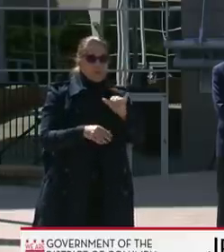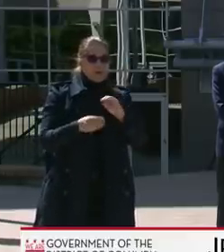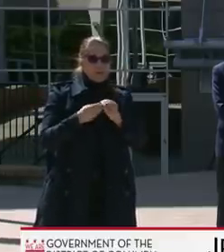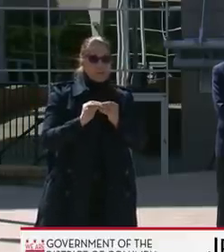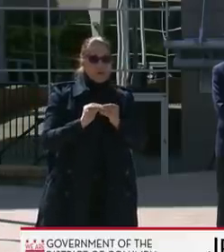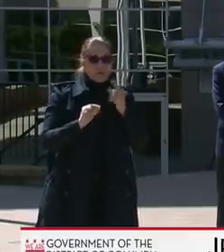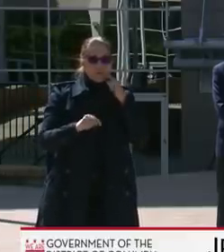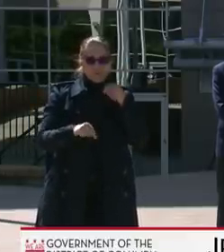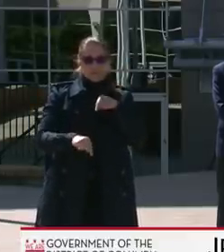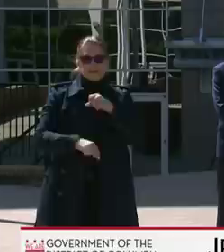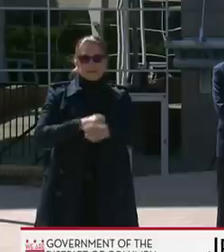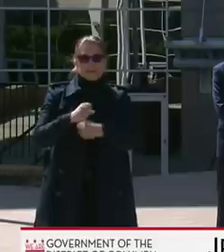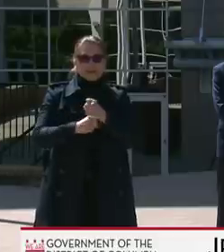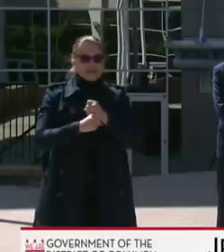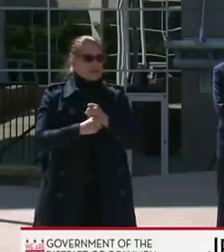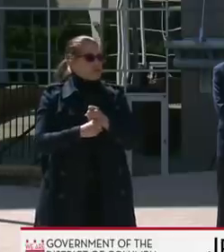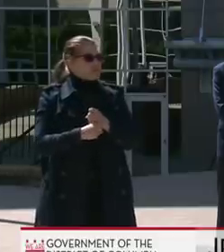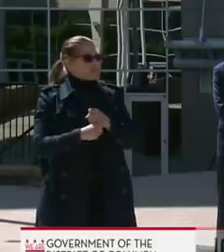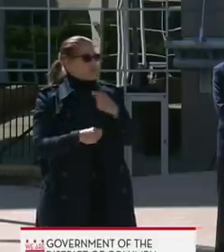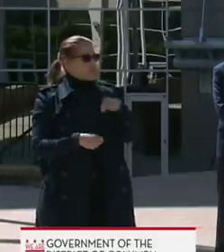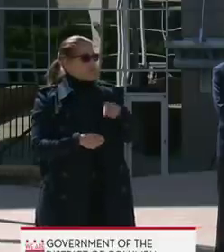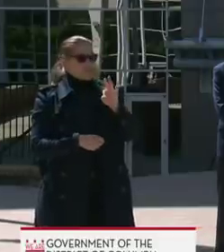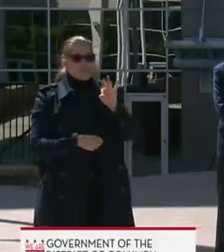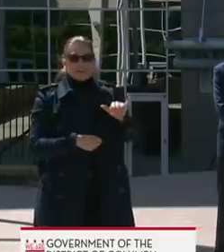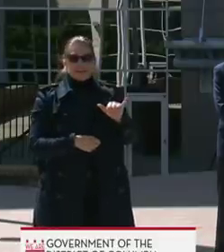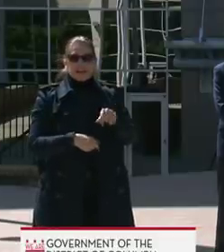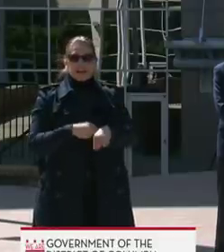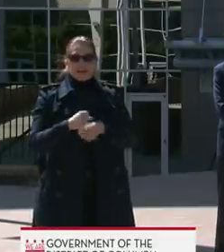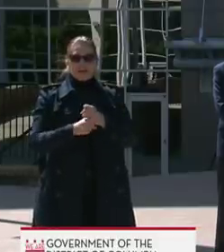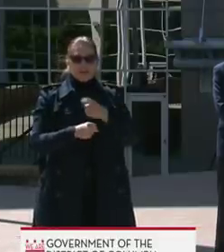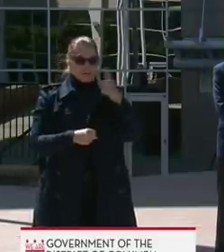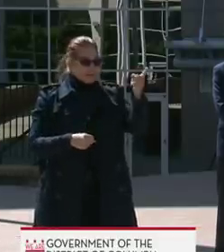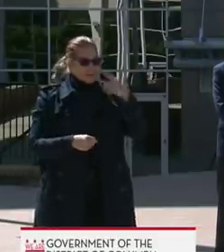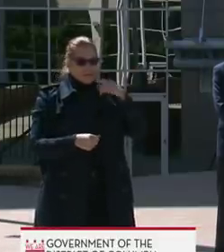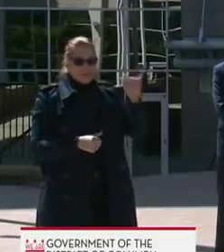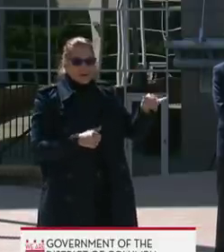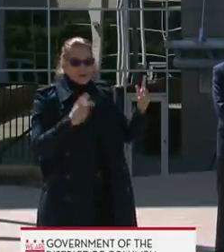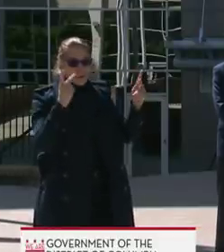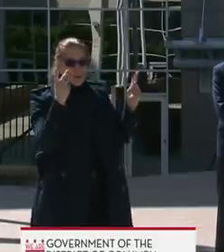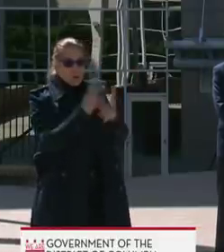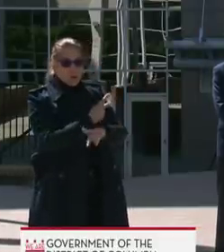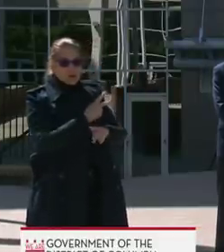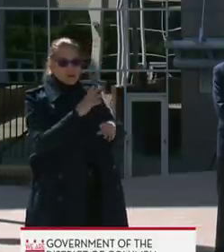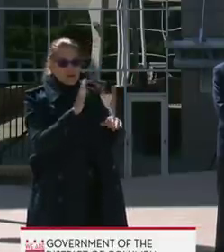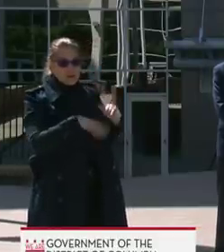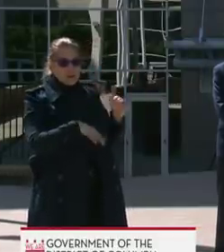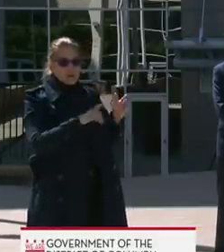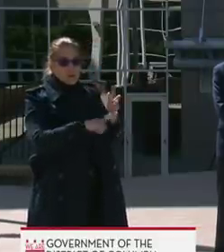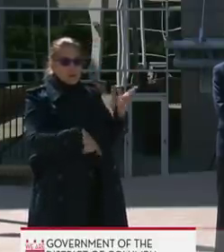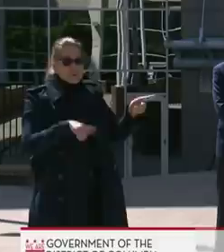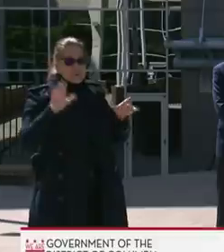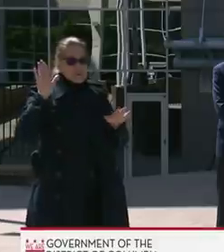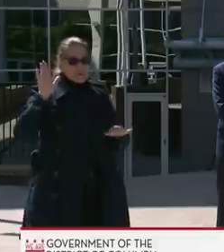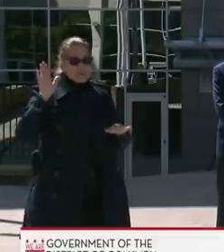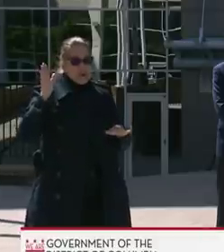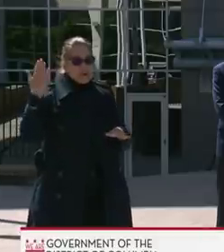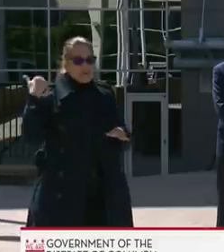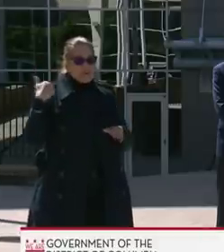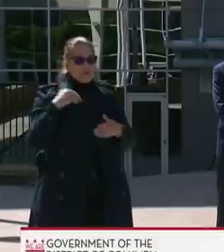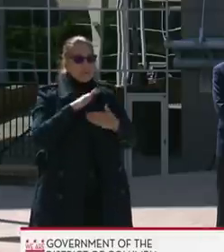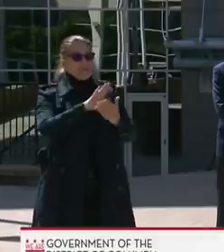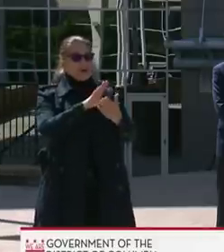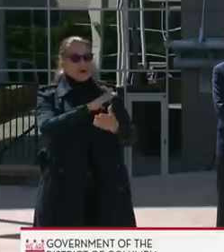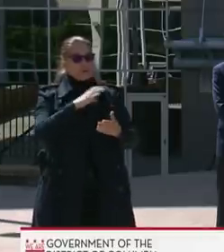planning period. But it's worse than you estimated when you testified before the council a few weeks ago. Yeah, if you look back on